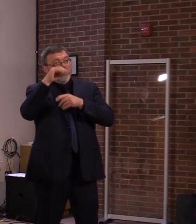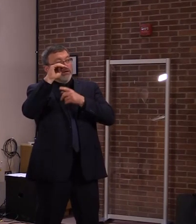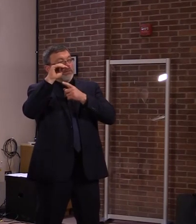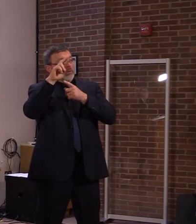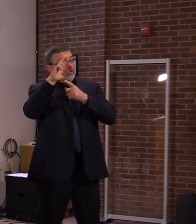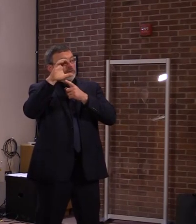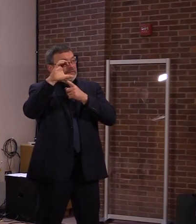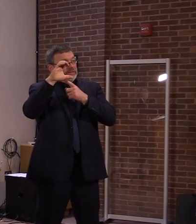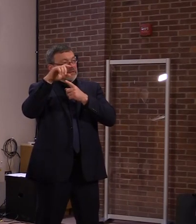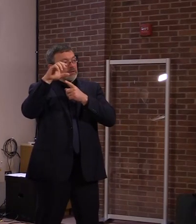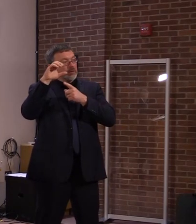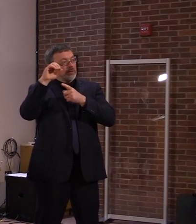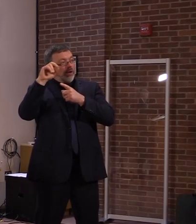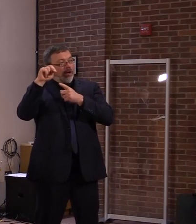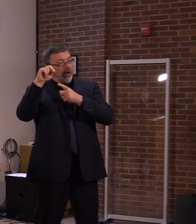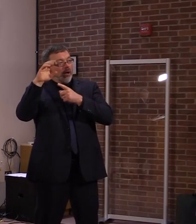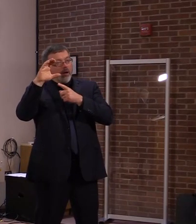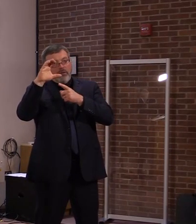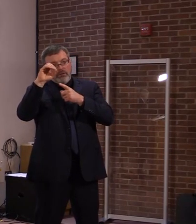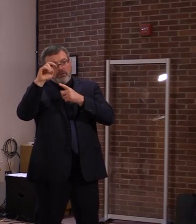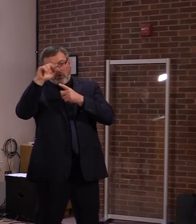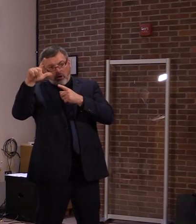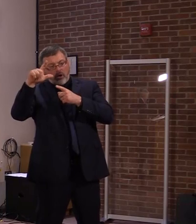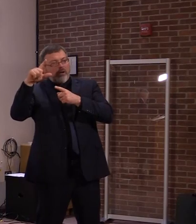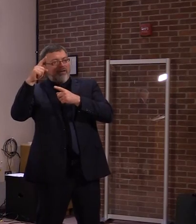oncallforvermont.org. That's all one word,